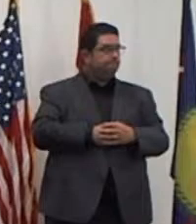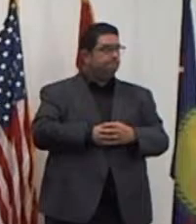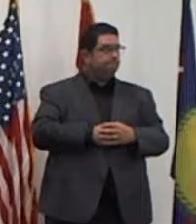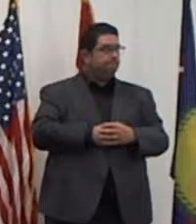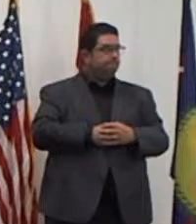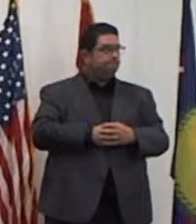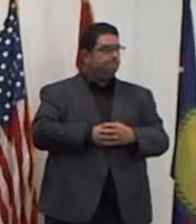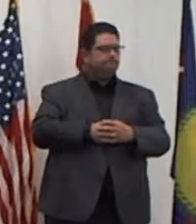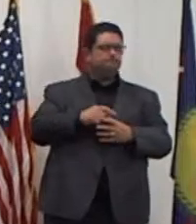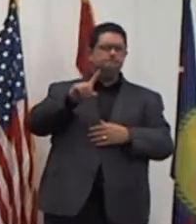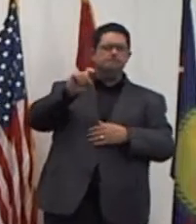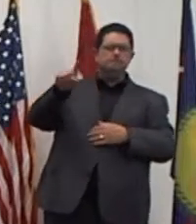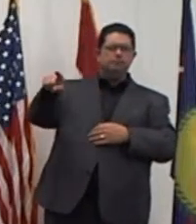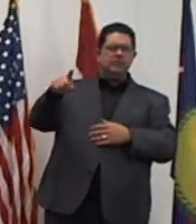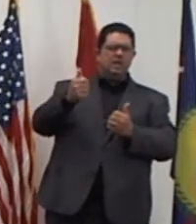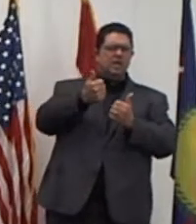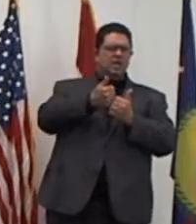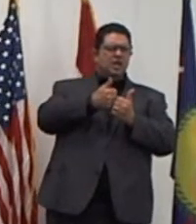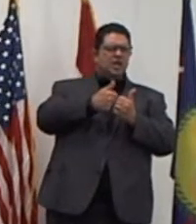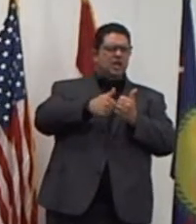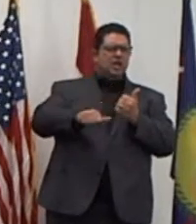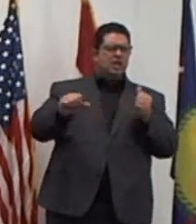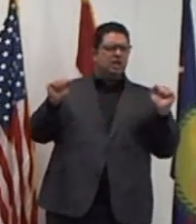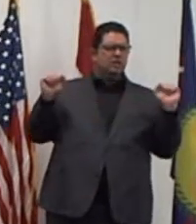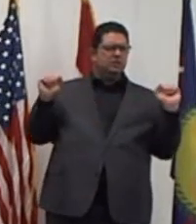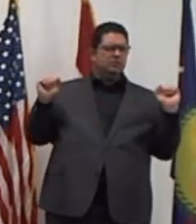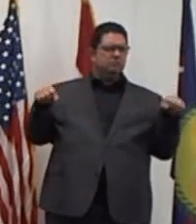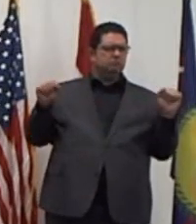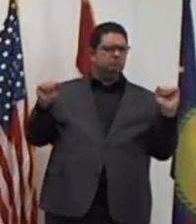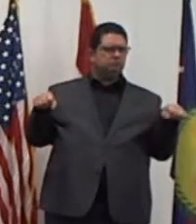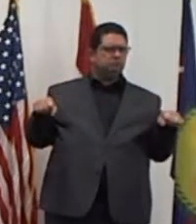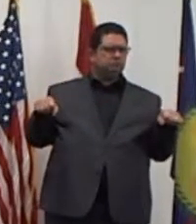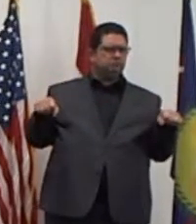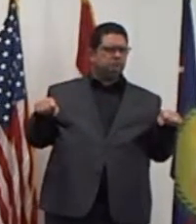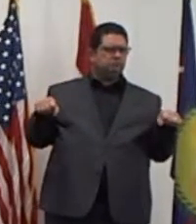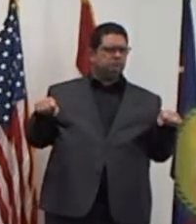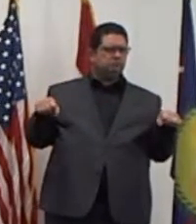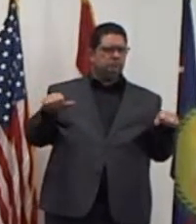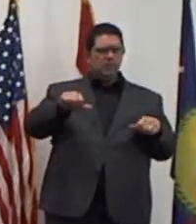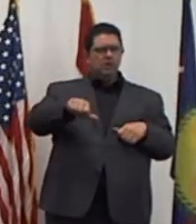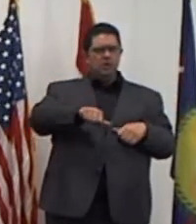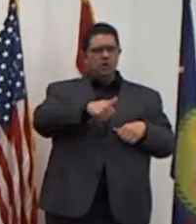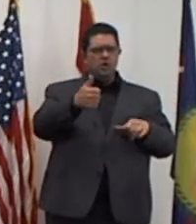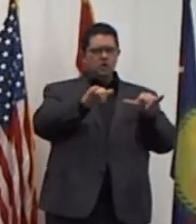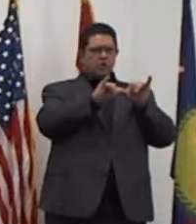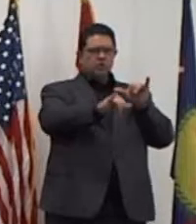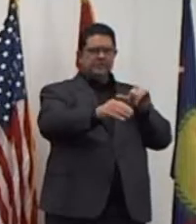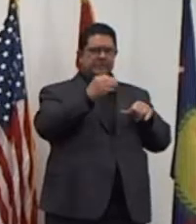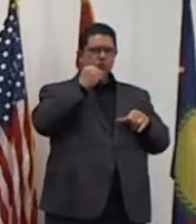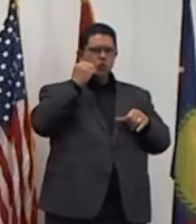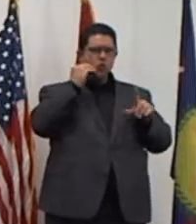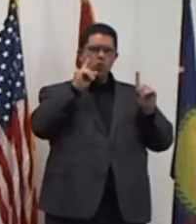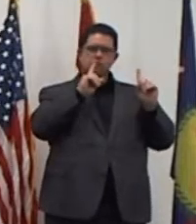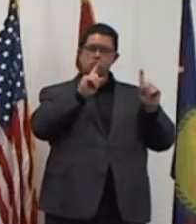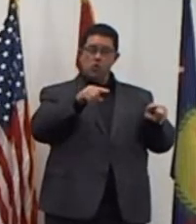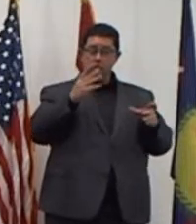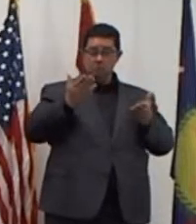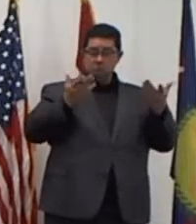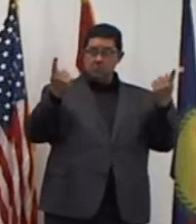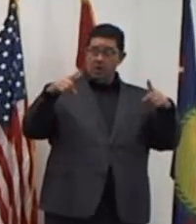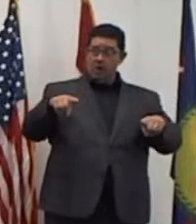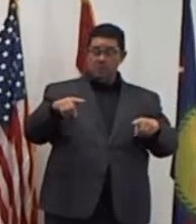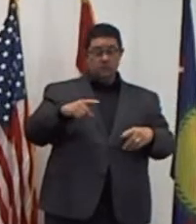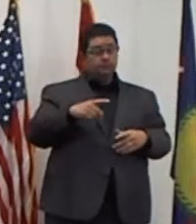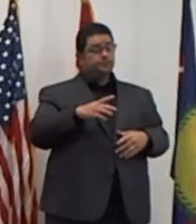Is there any chance at all on your spectrum at this point that another stay-at-home order could be ordered here in our county? Well, there's always